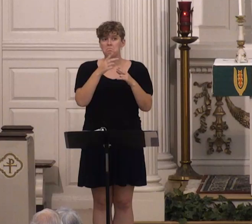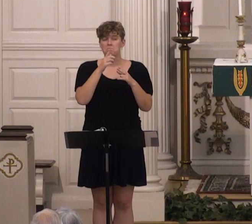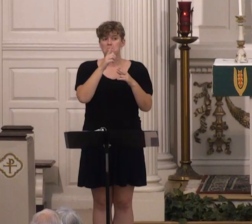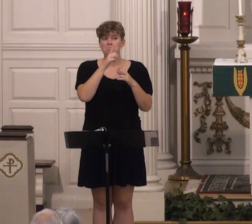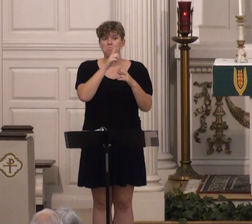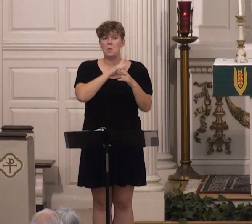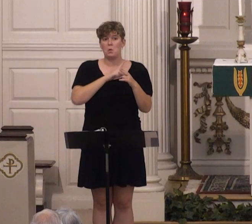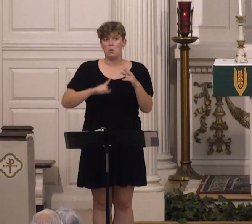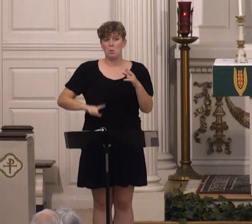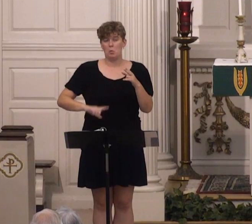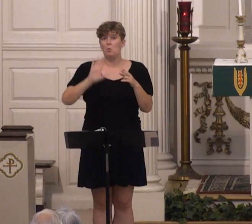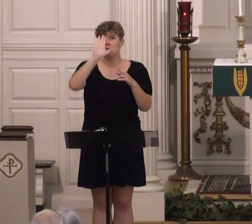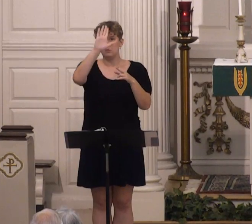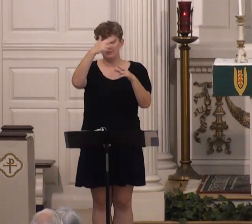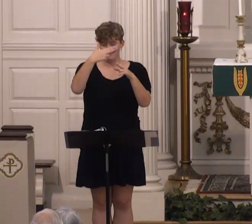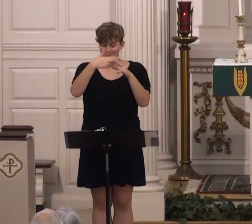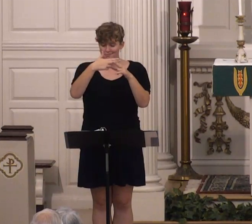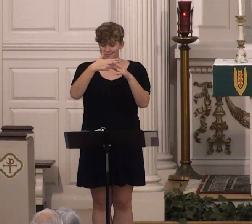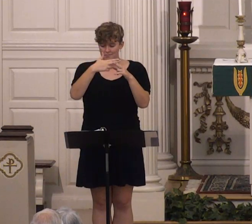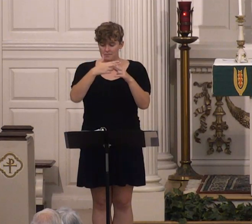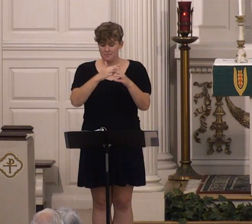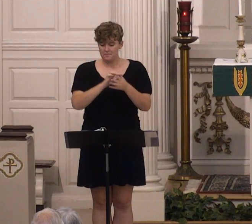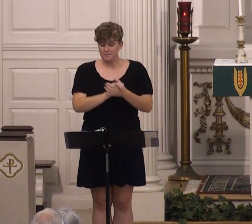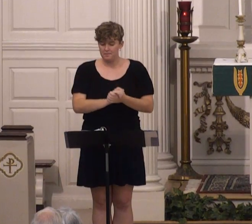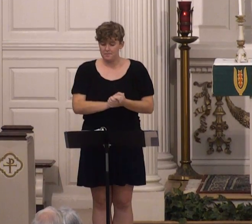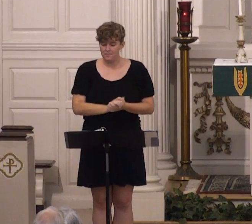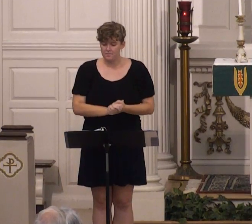whose name is the